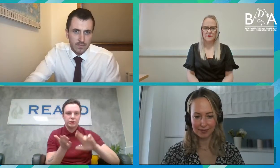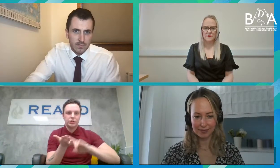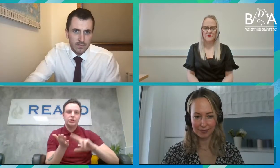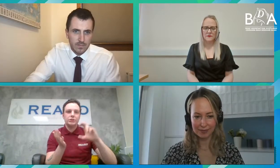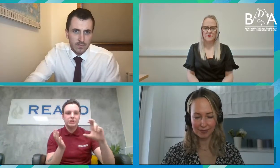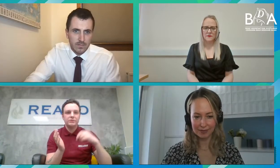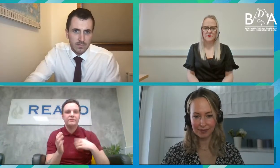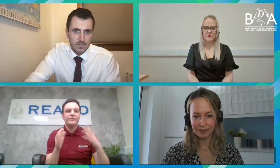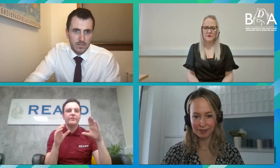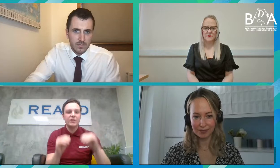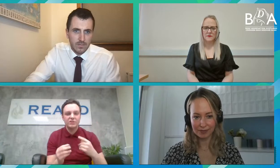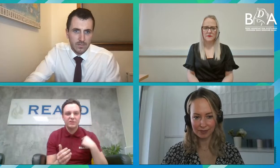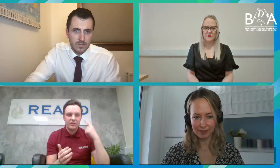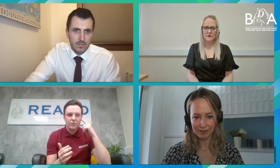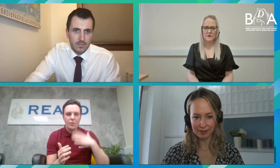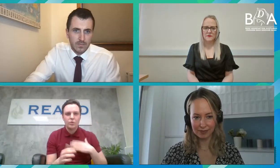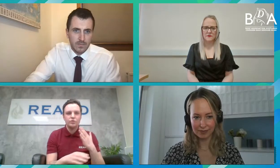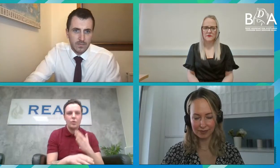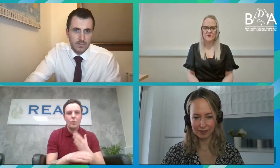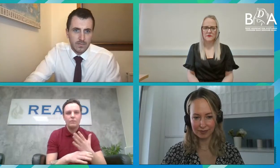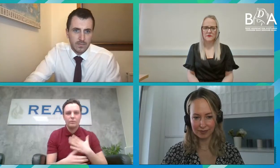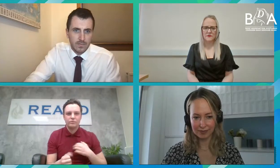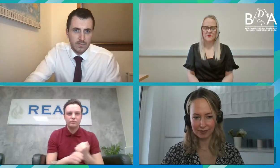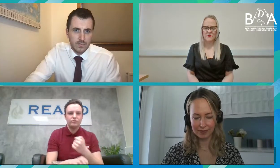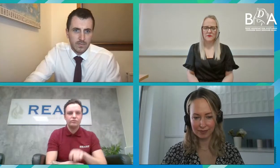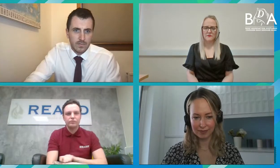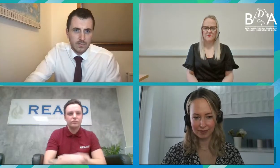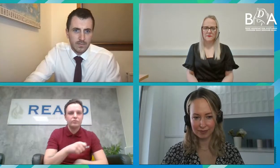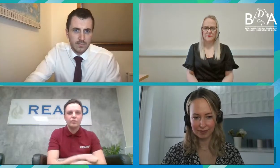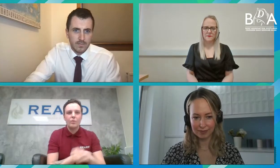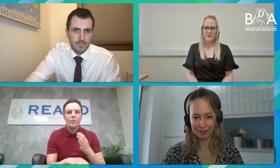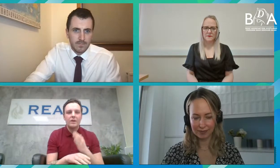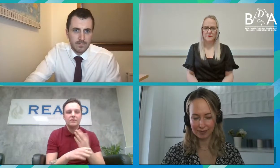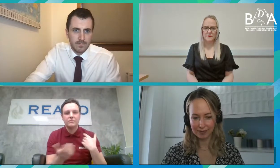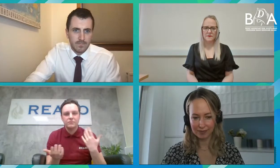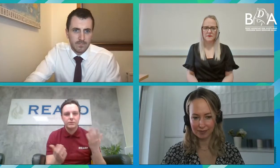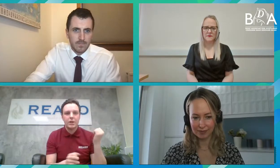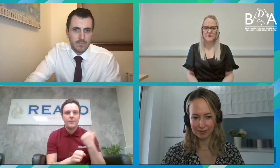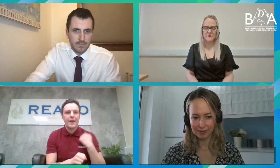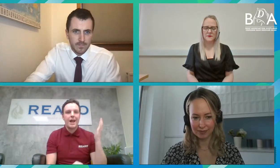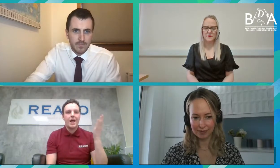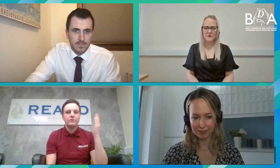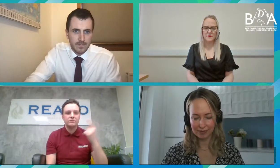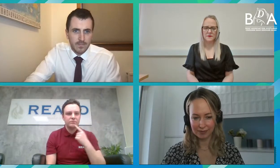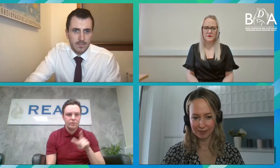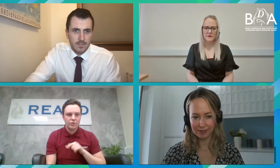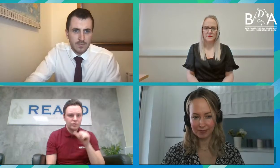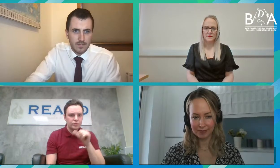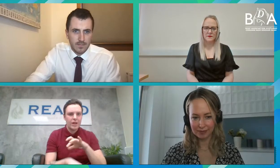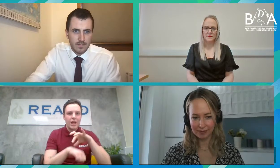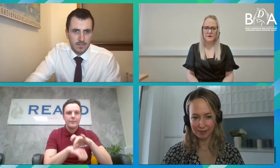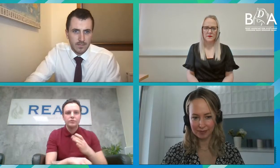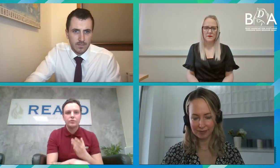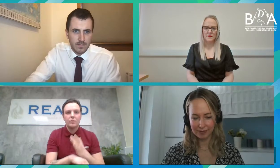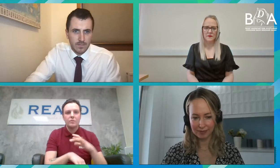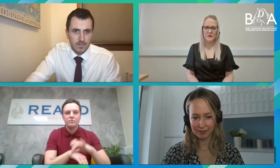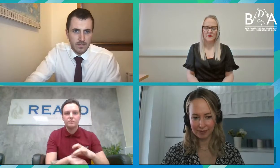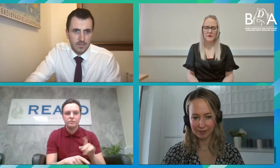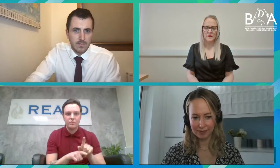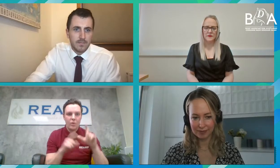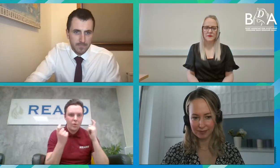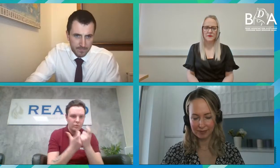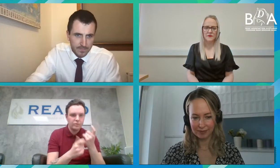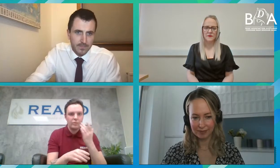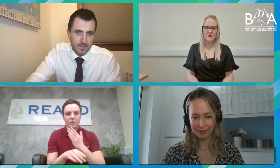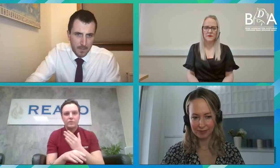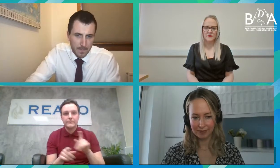And I was doing a furniture HNC. And I wanted to expand on that. I was very keen to find some line of work. My lecturer